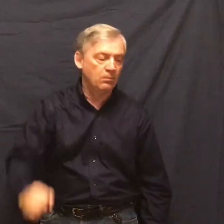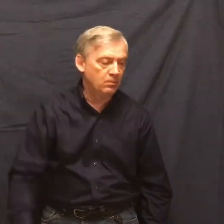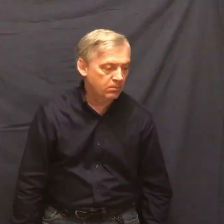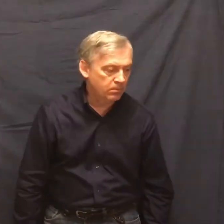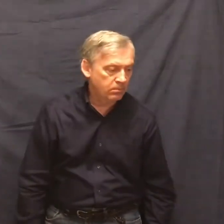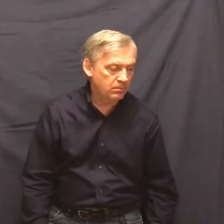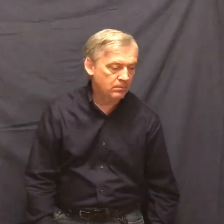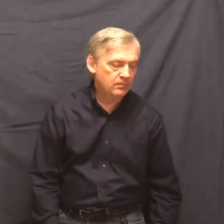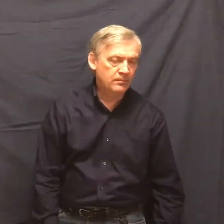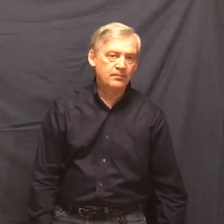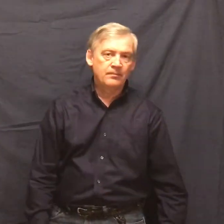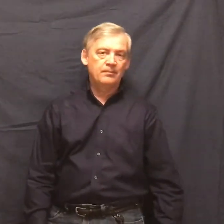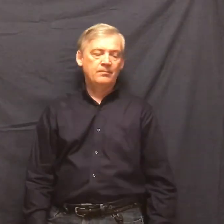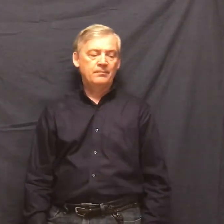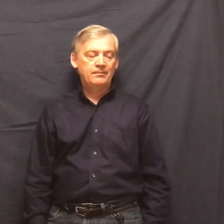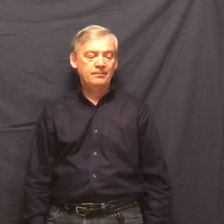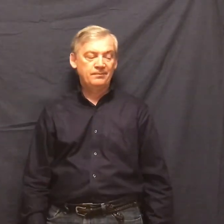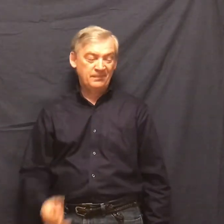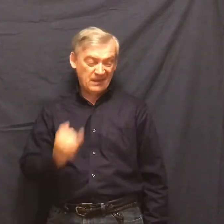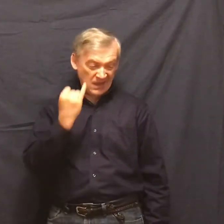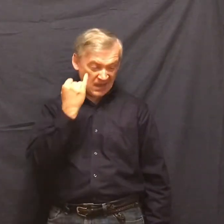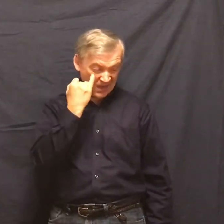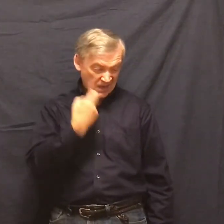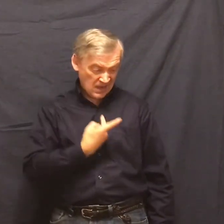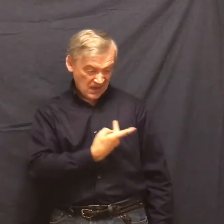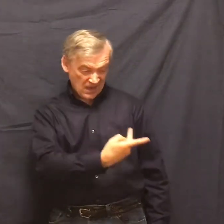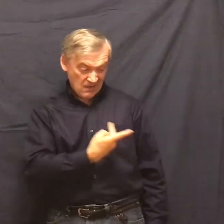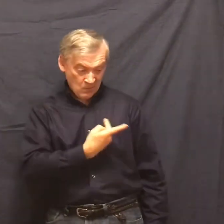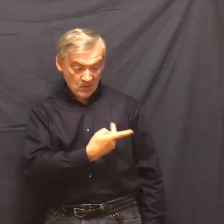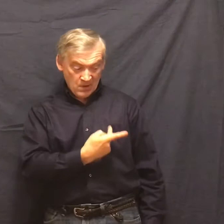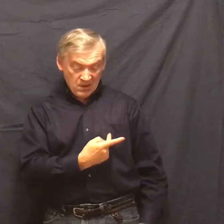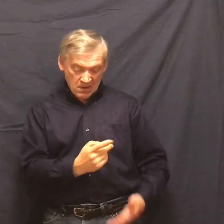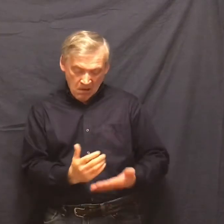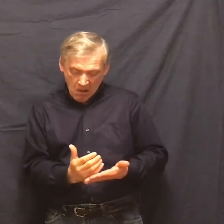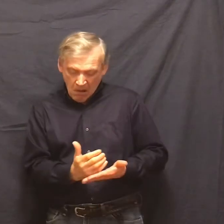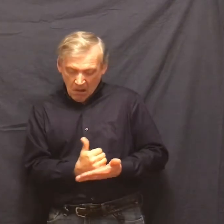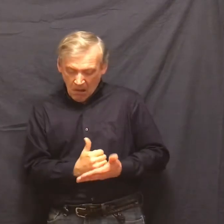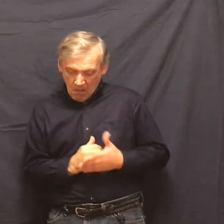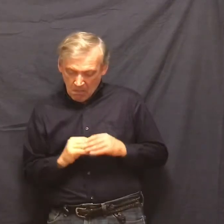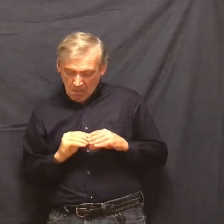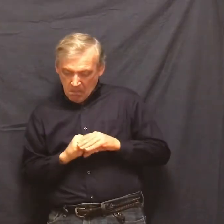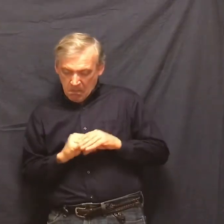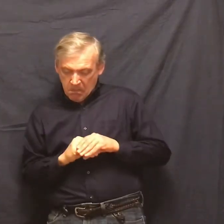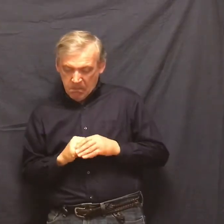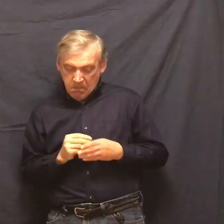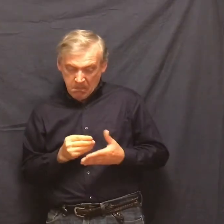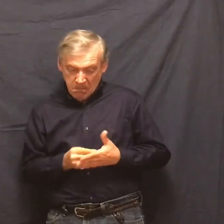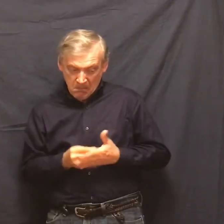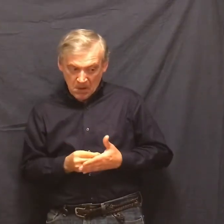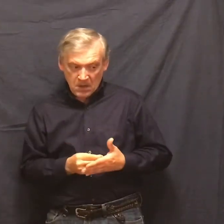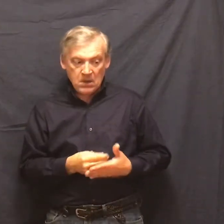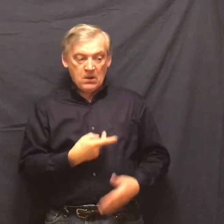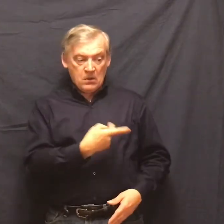If we can get just a few dollars in the poke, we'll shove off and go up the American River and pan gold.